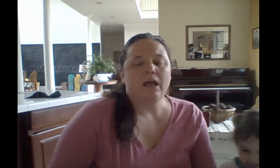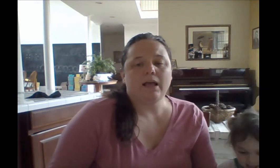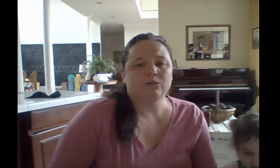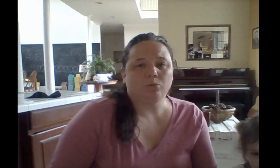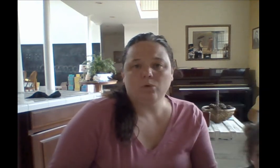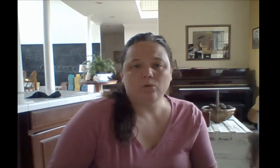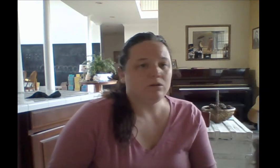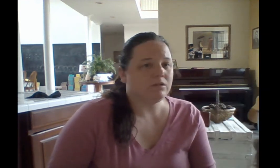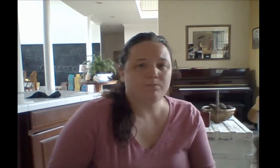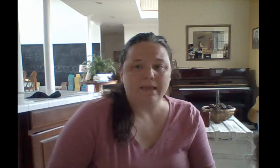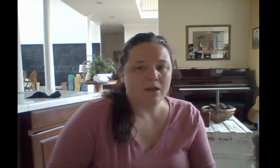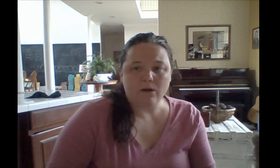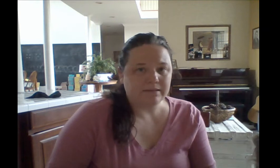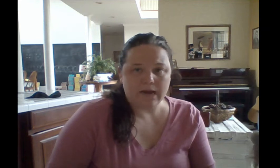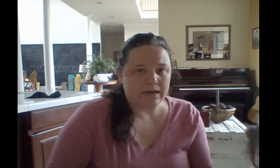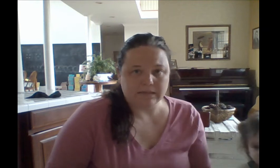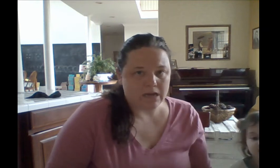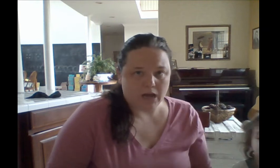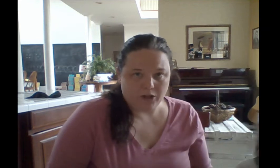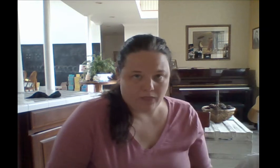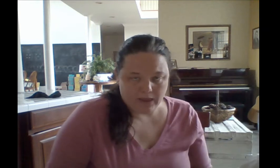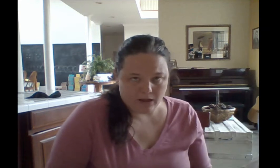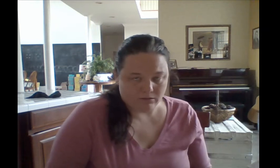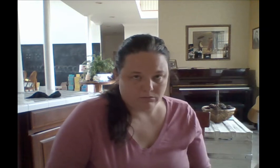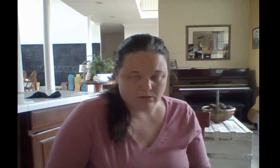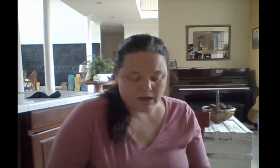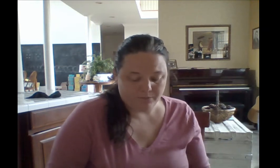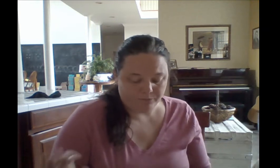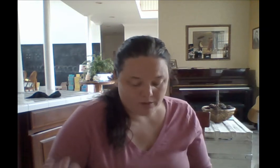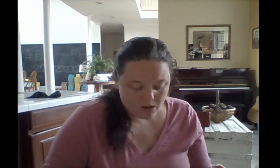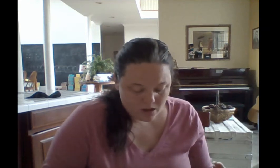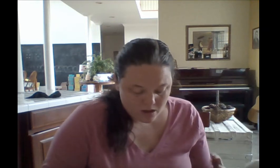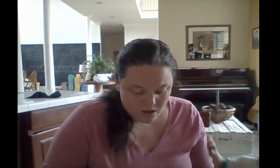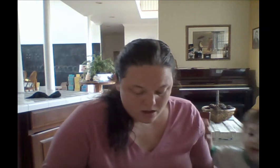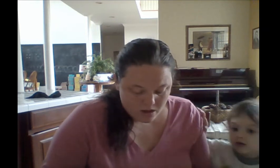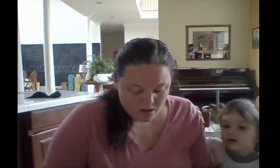as a rule, speaking while signing is not a good thing. Okay.